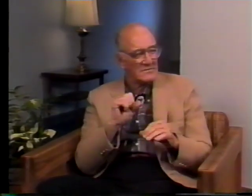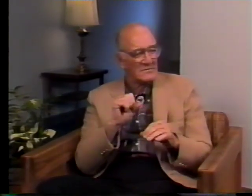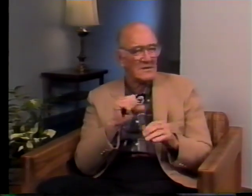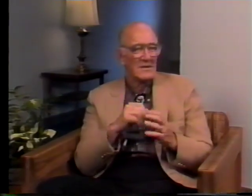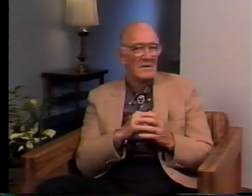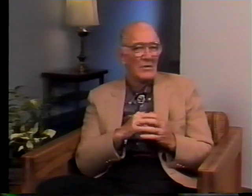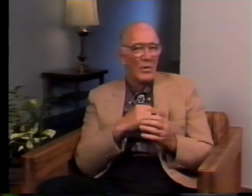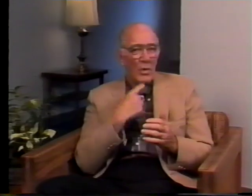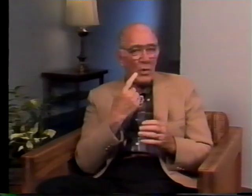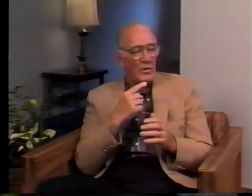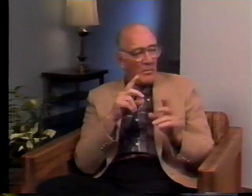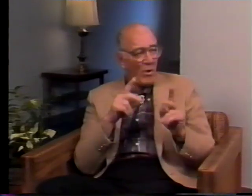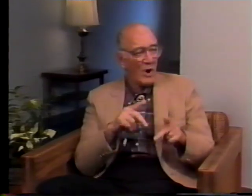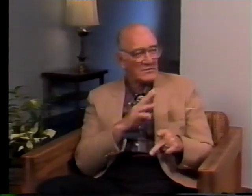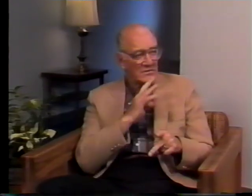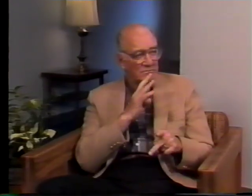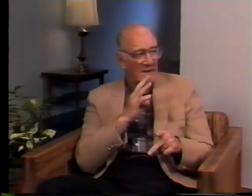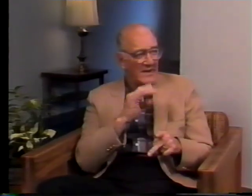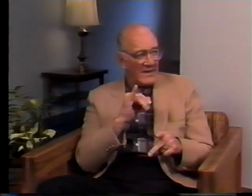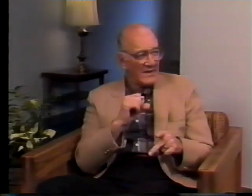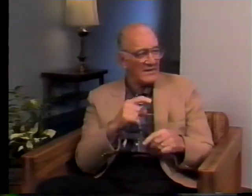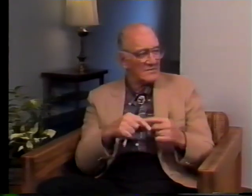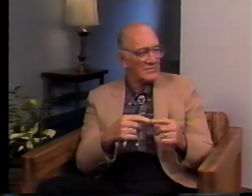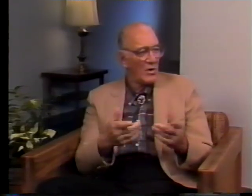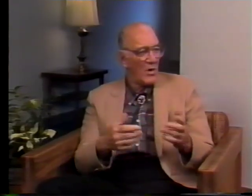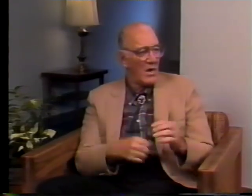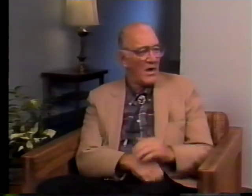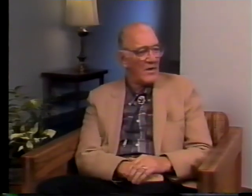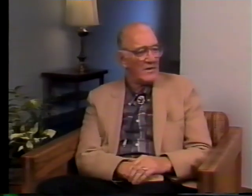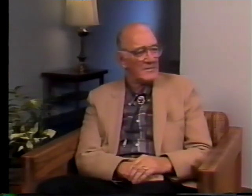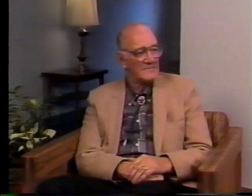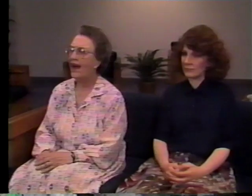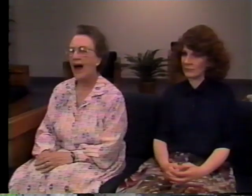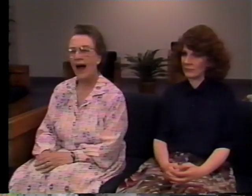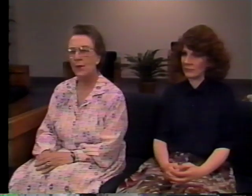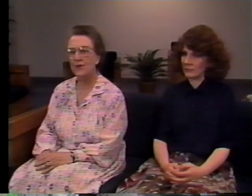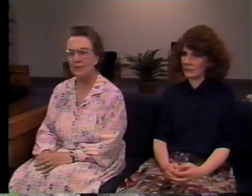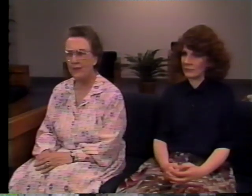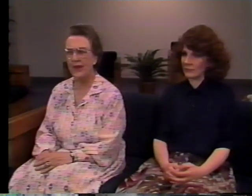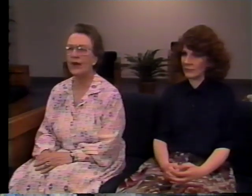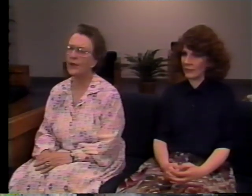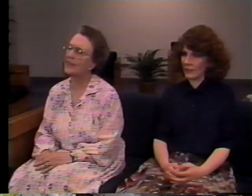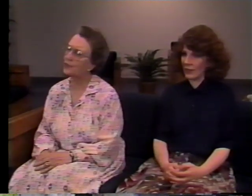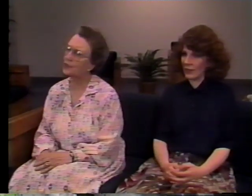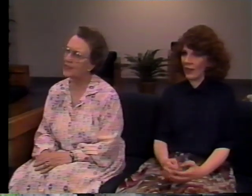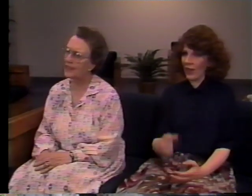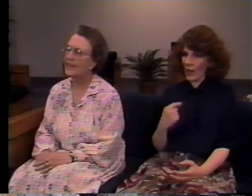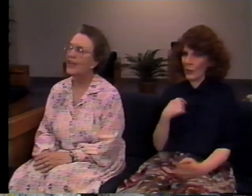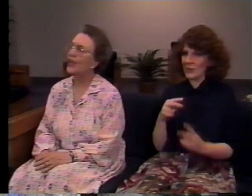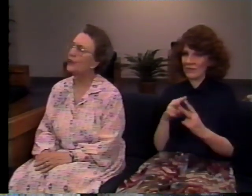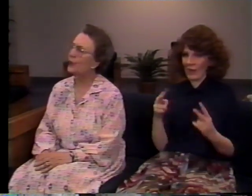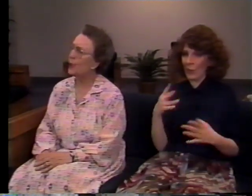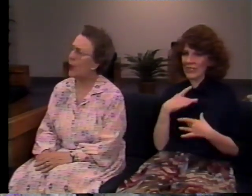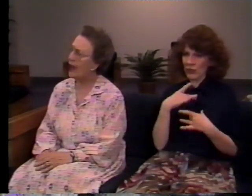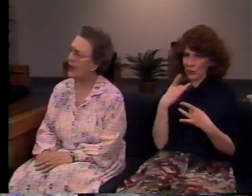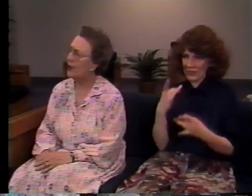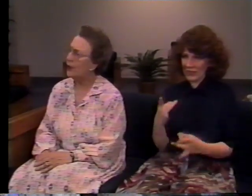is, who the person speaking is, and so on. I was very interested in the way